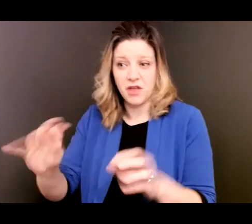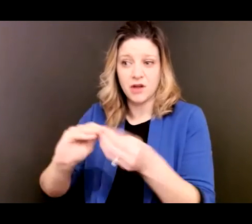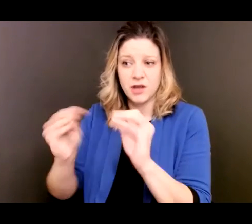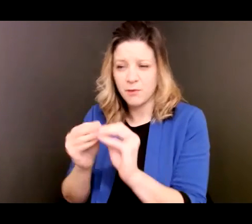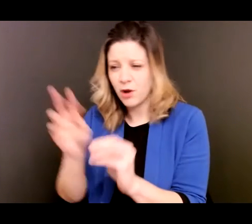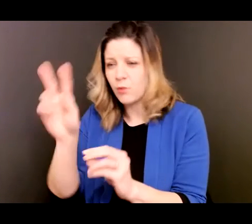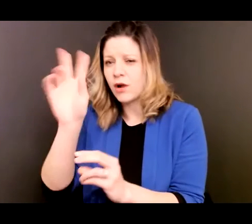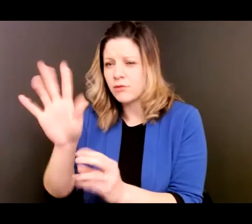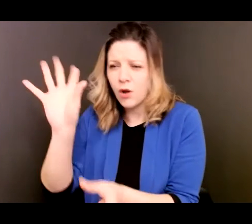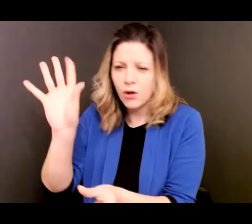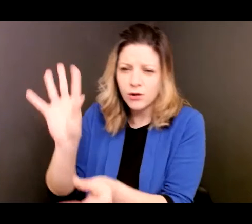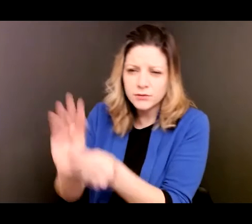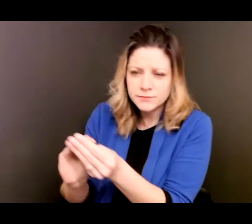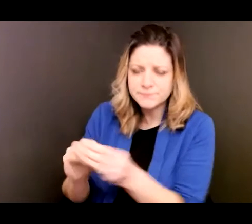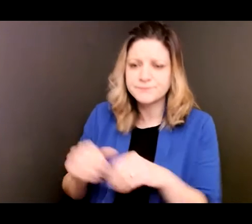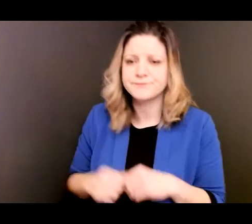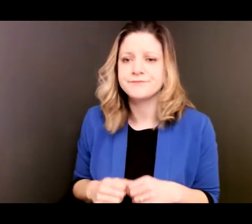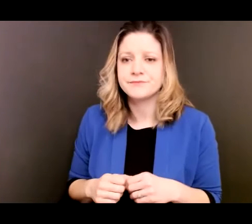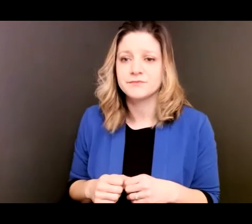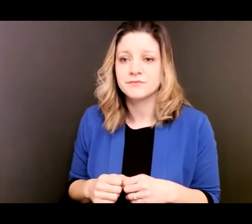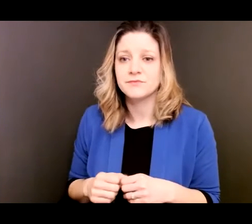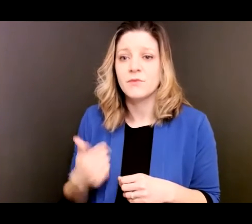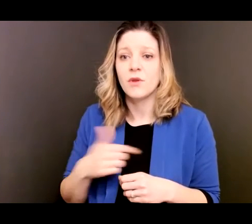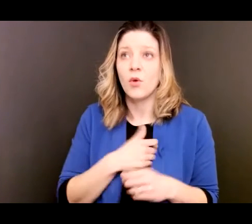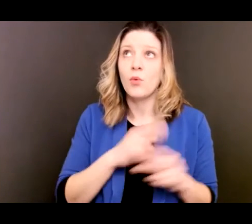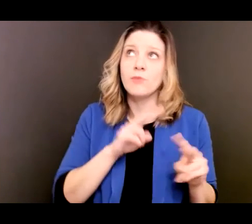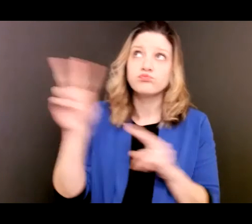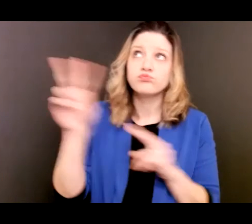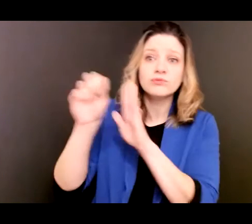As always, we will look to DHOH,